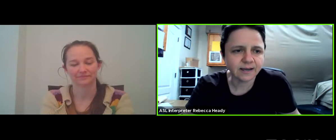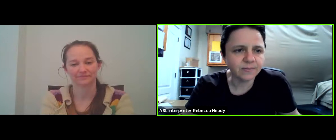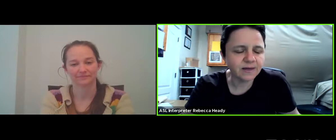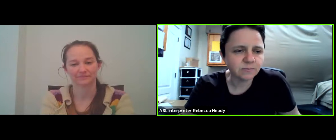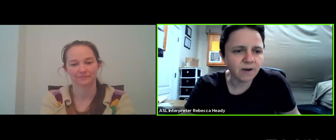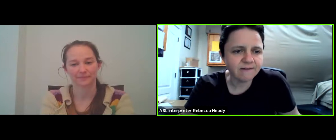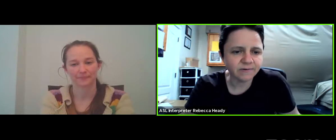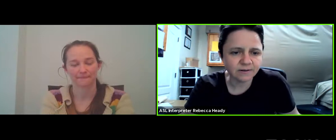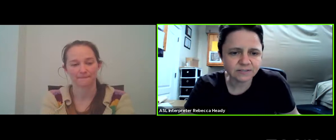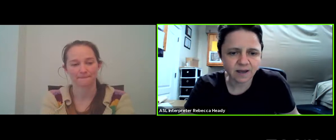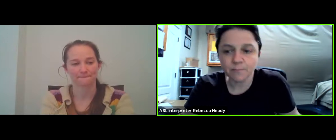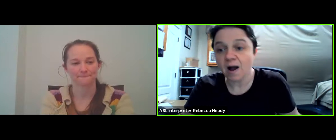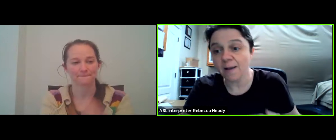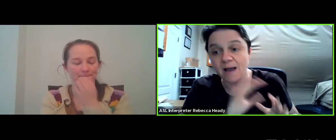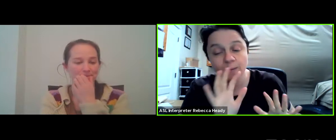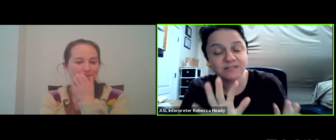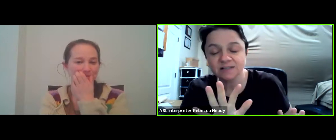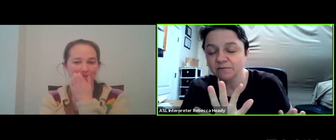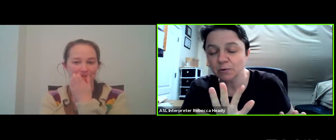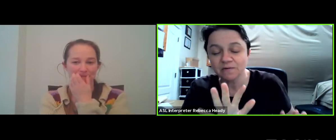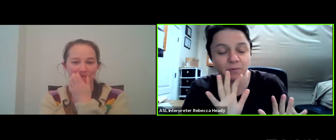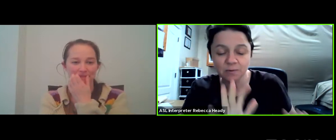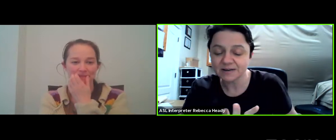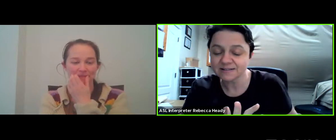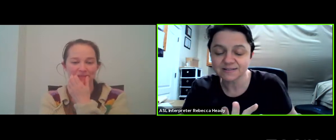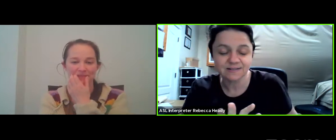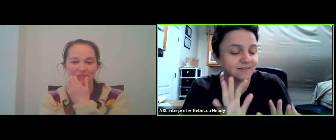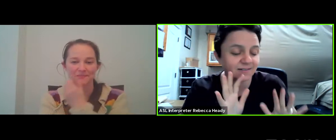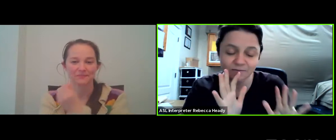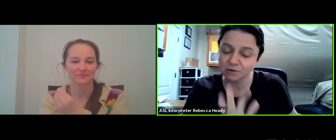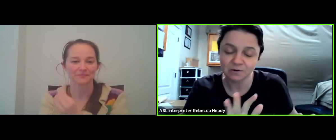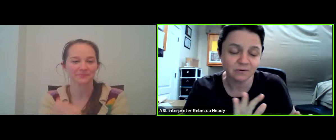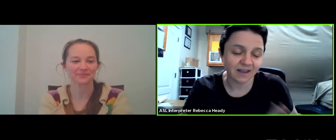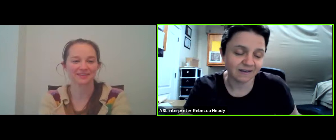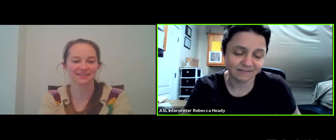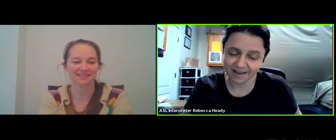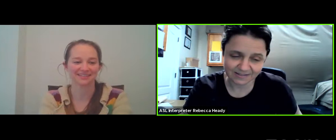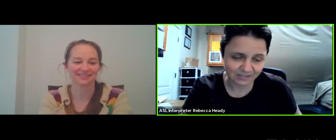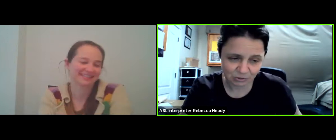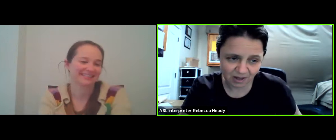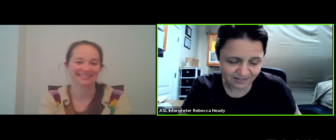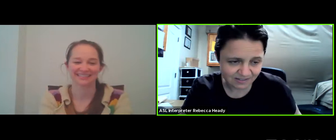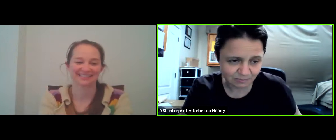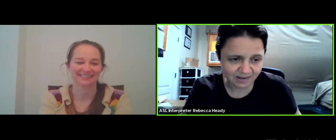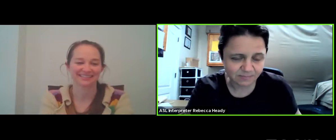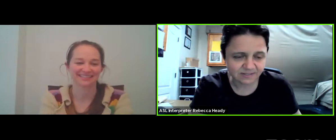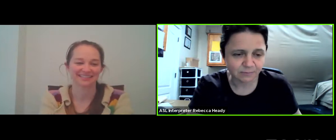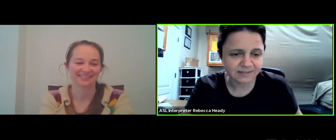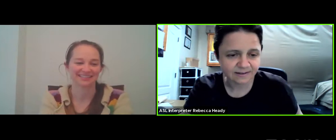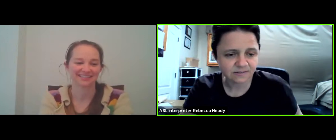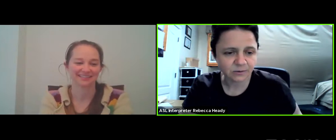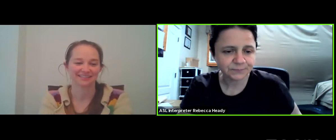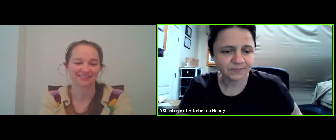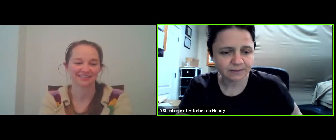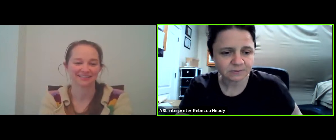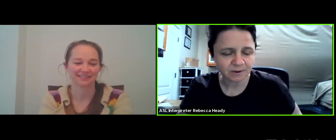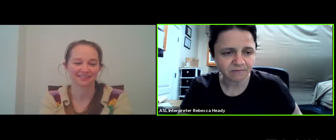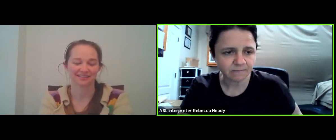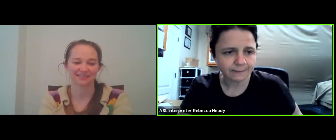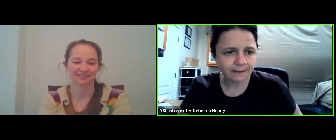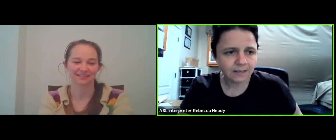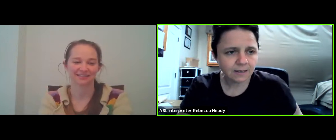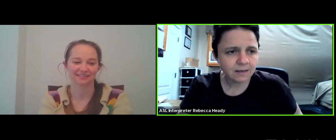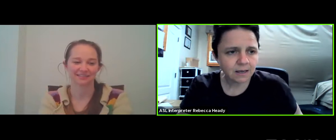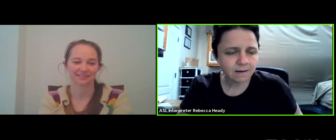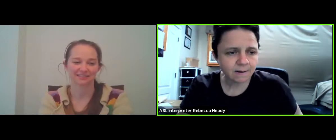Almost out of time. That's my fault. I'm happy to give you a few more minutes since you lost some time since I was late. So that was